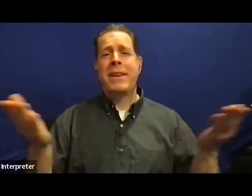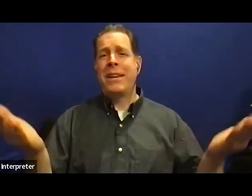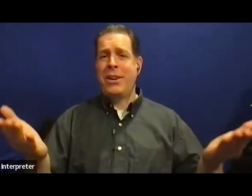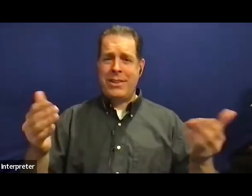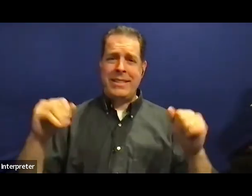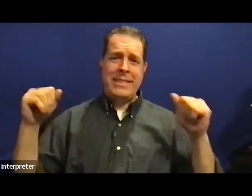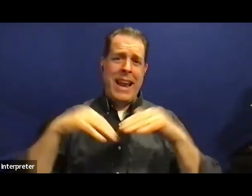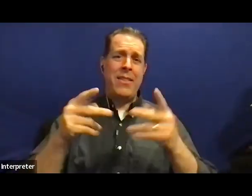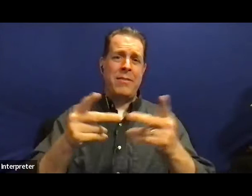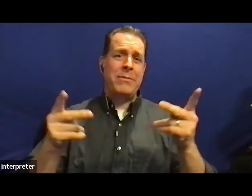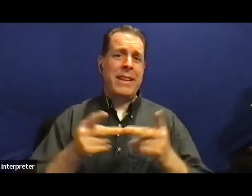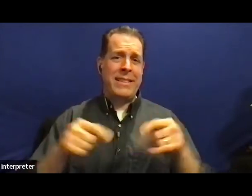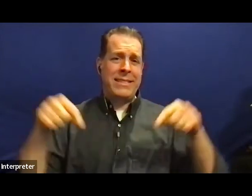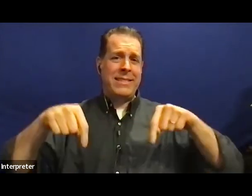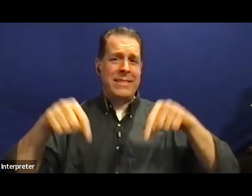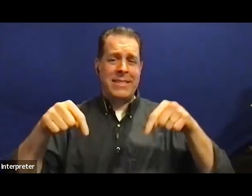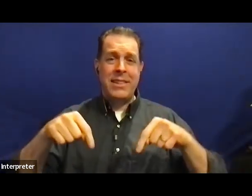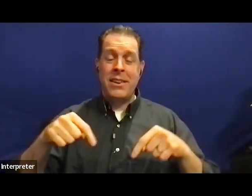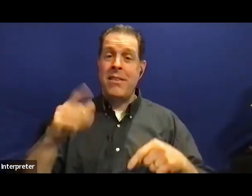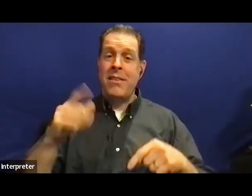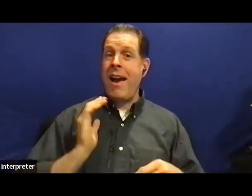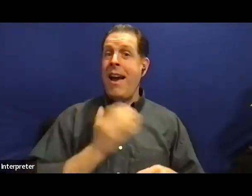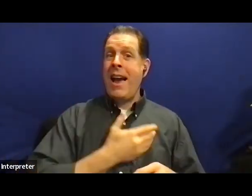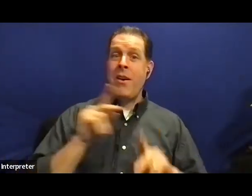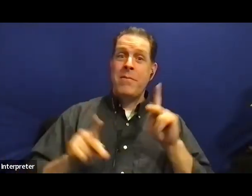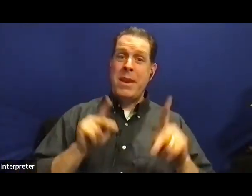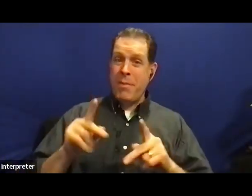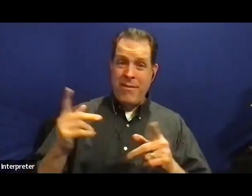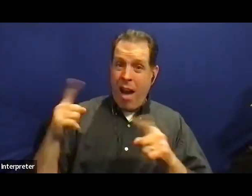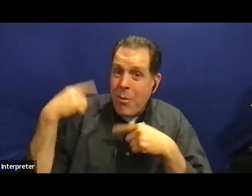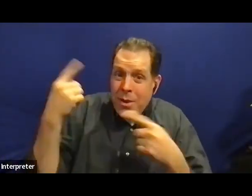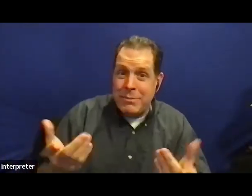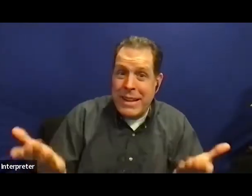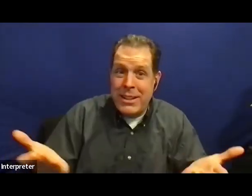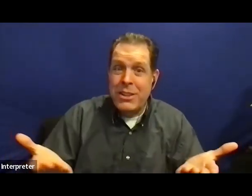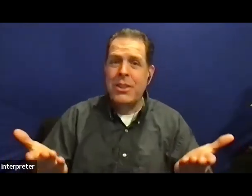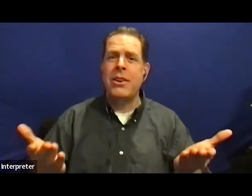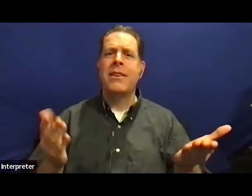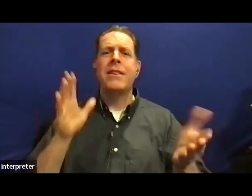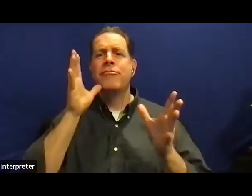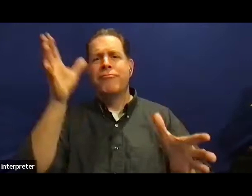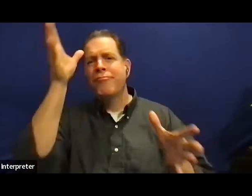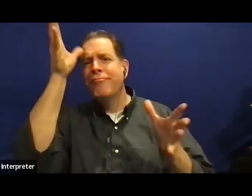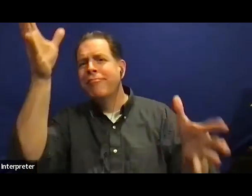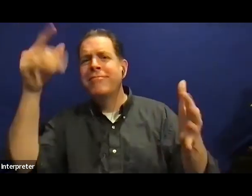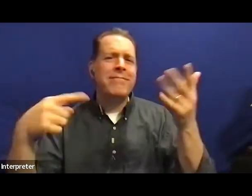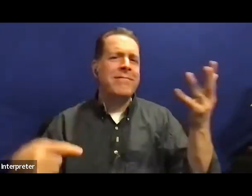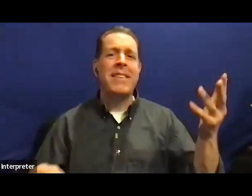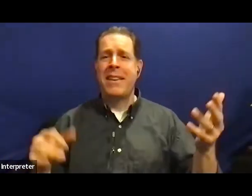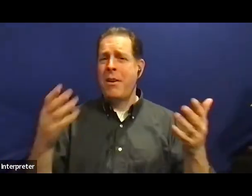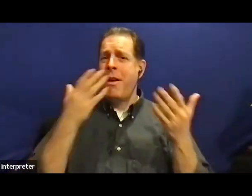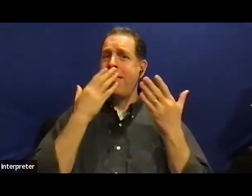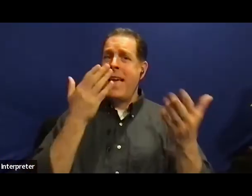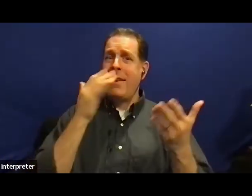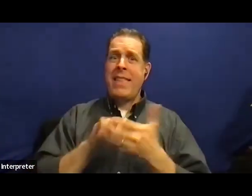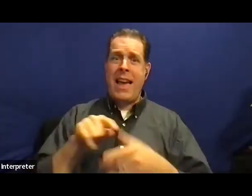gathering at this time where our people have always been. Our grandmothers and grandfathers are thankful that you